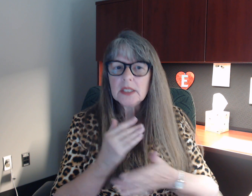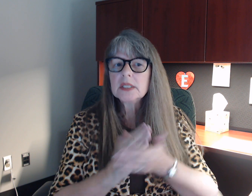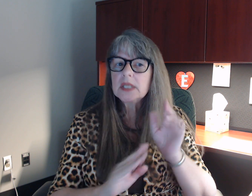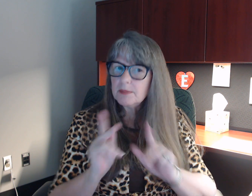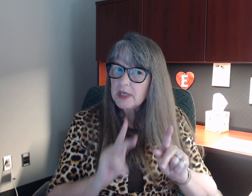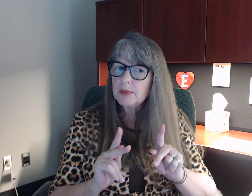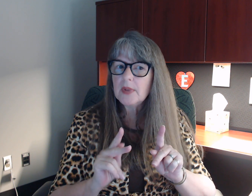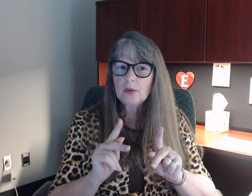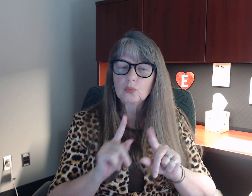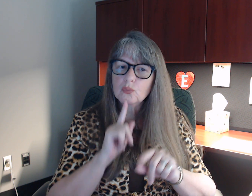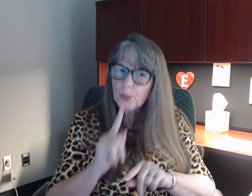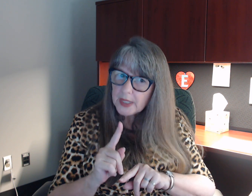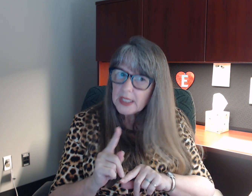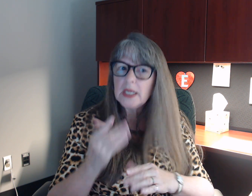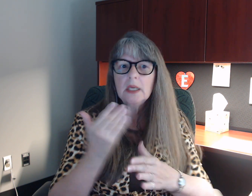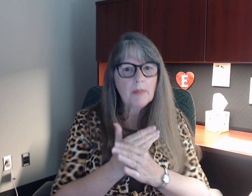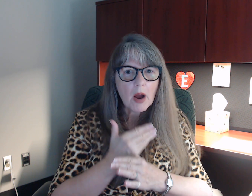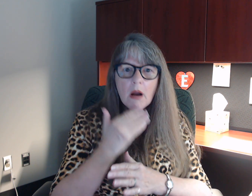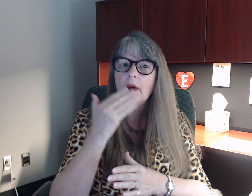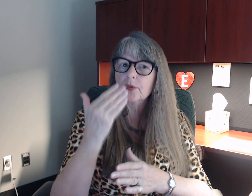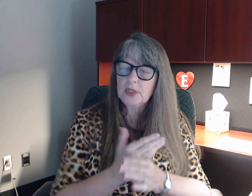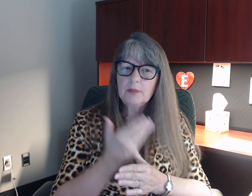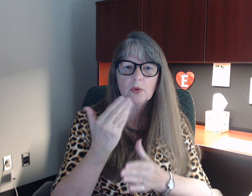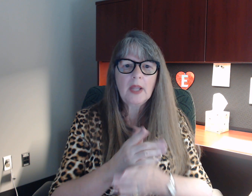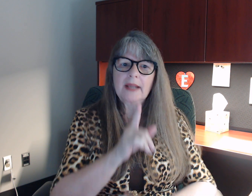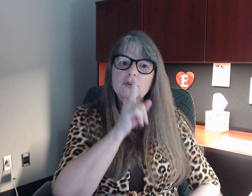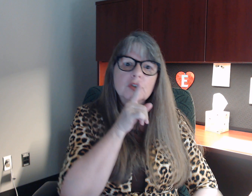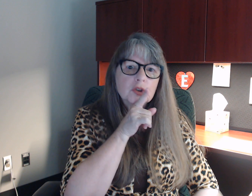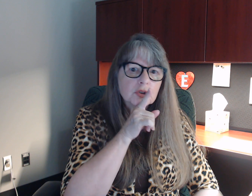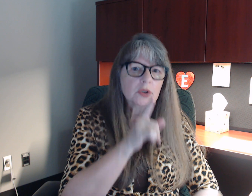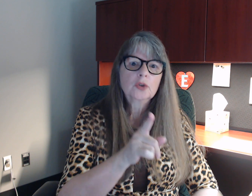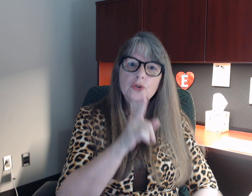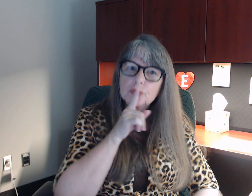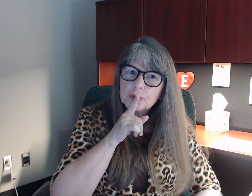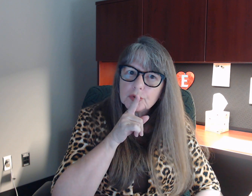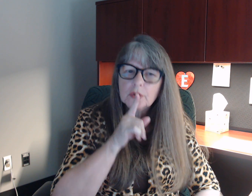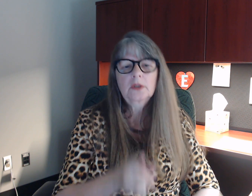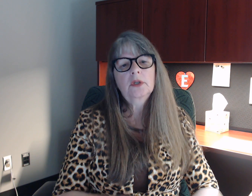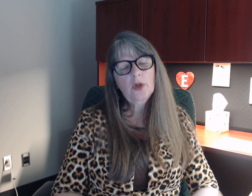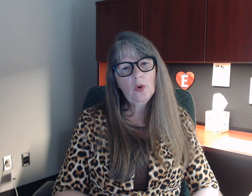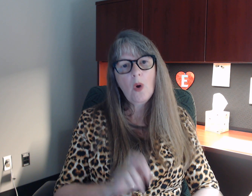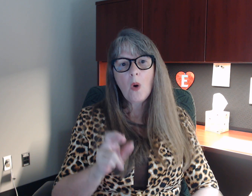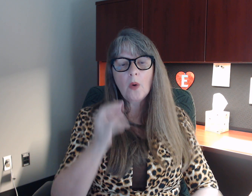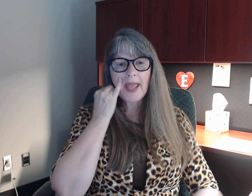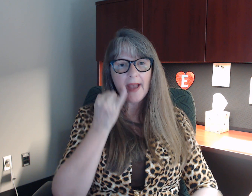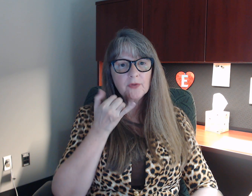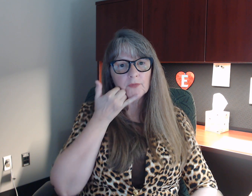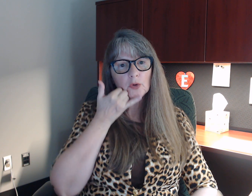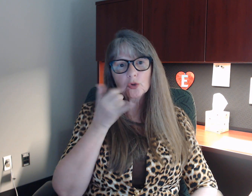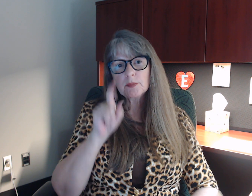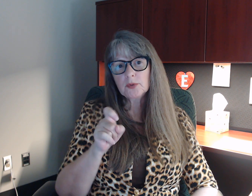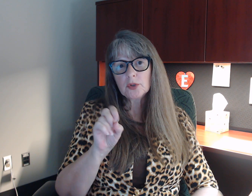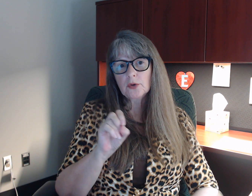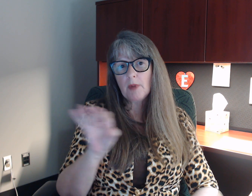some people that really bothers them. They're like, shh, shh, or they have their phone. You're supposed to turn them